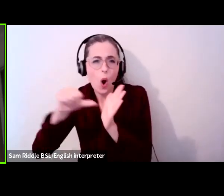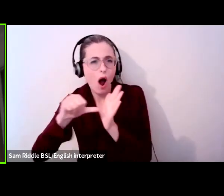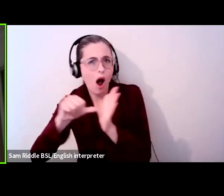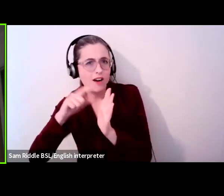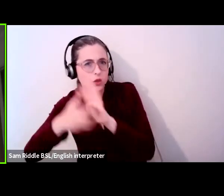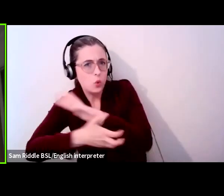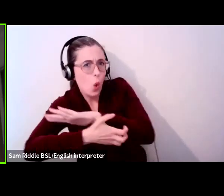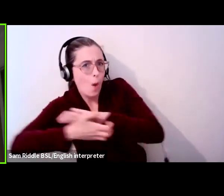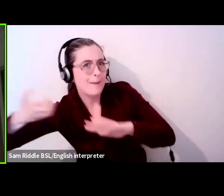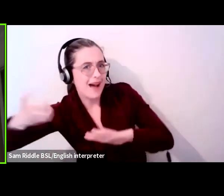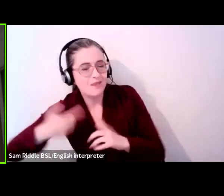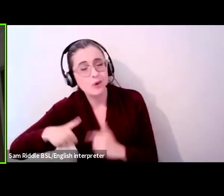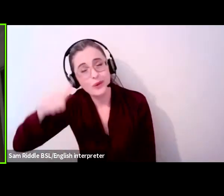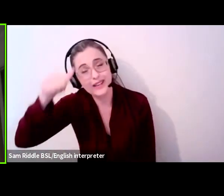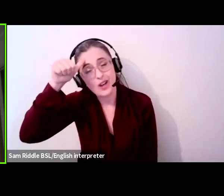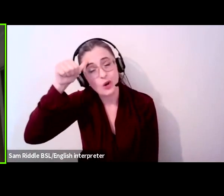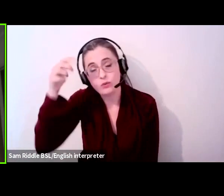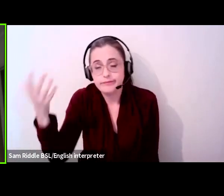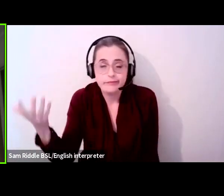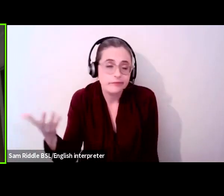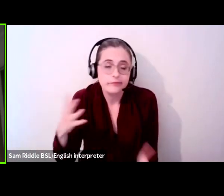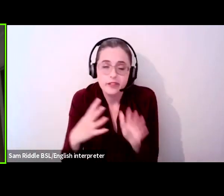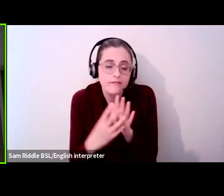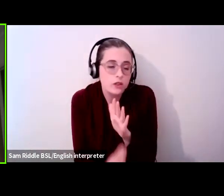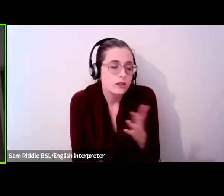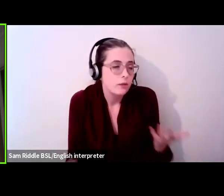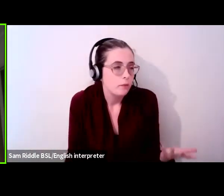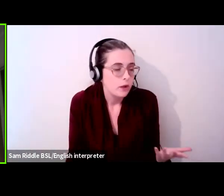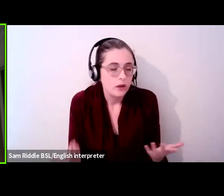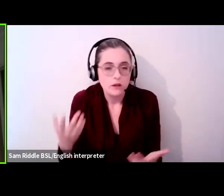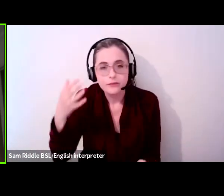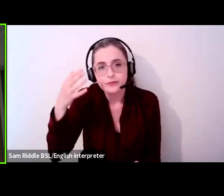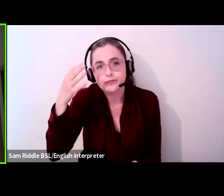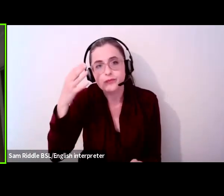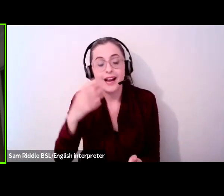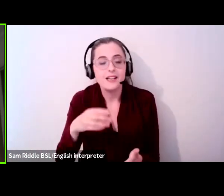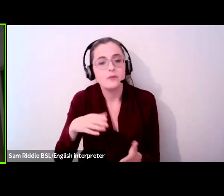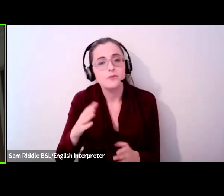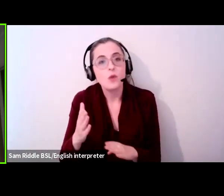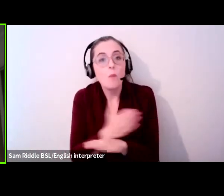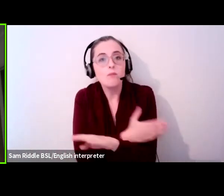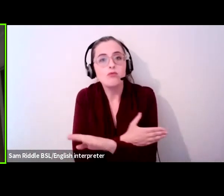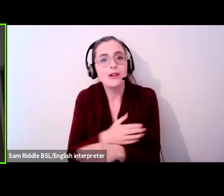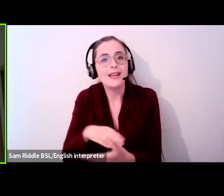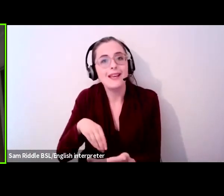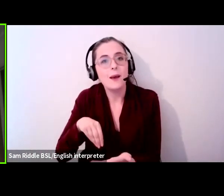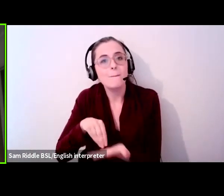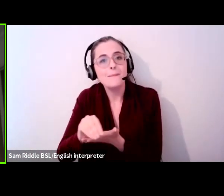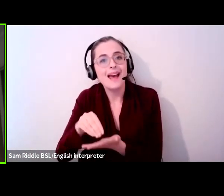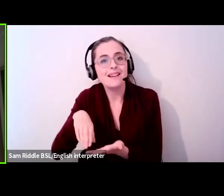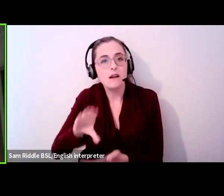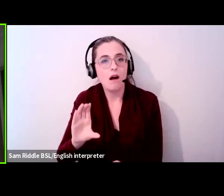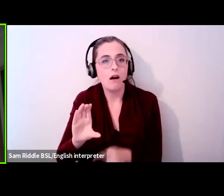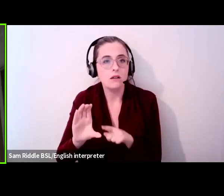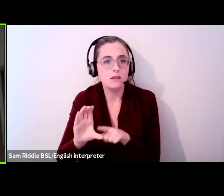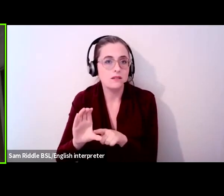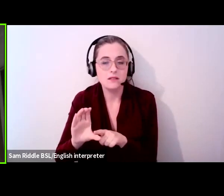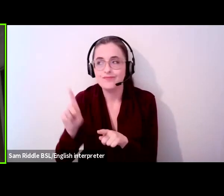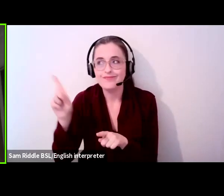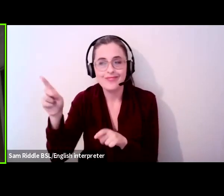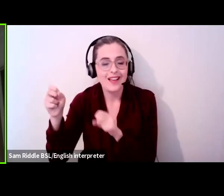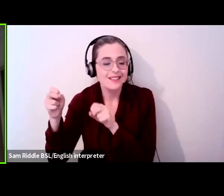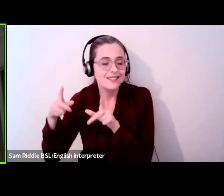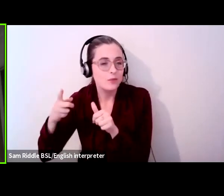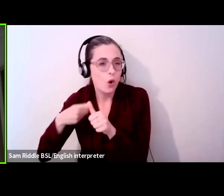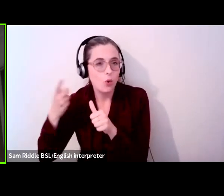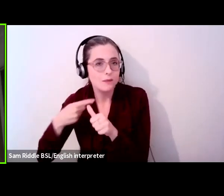Although, again, we know that there are, for example, when they operate prepaid cards, there are systems that just do it automatically,